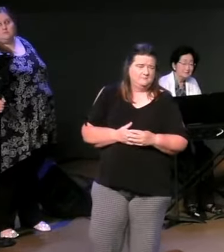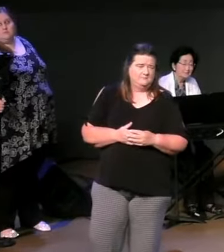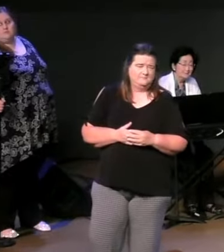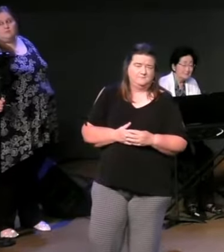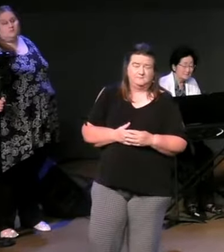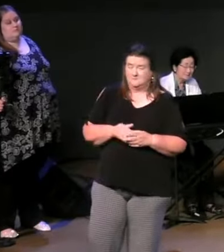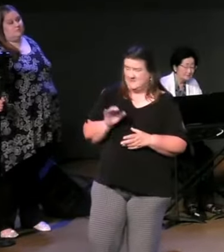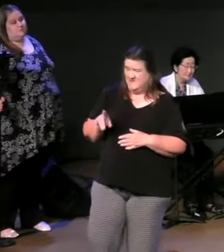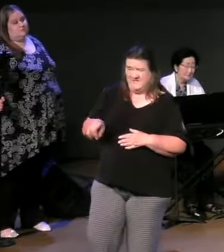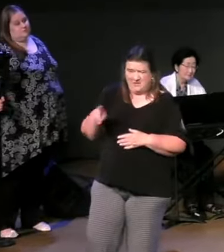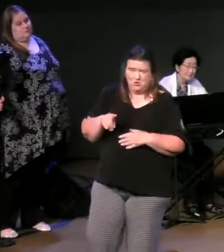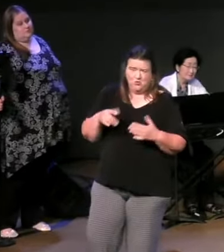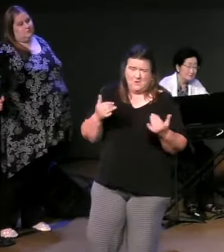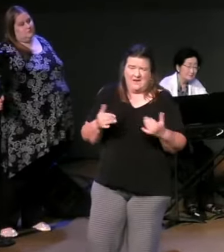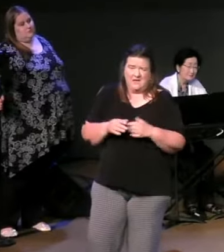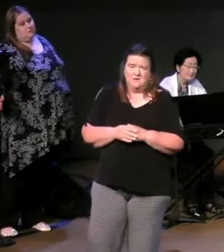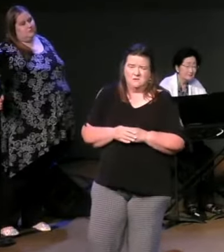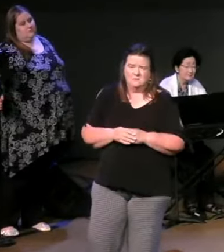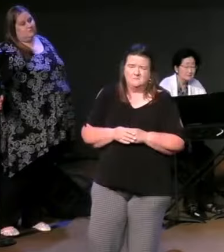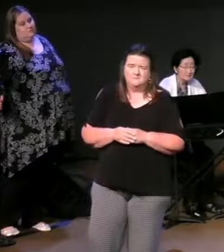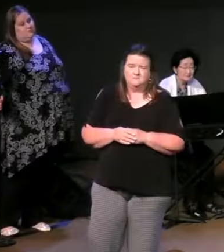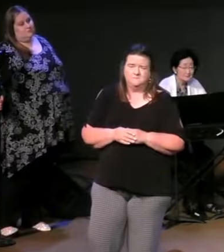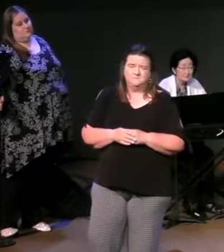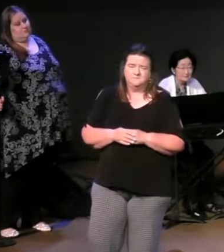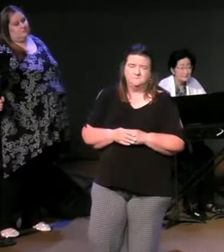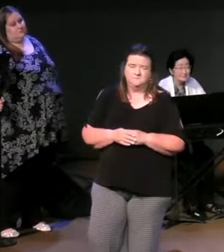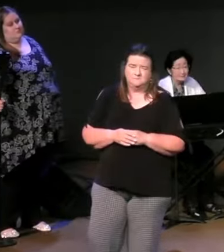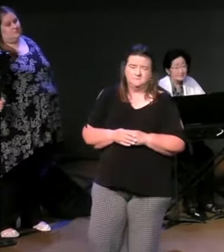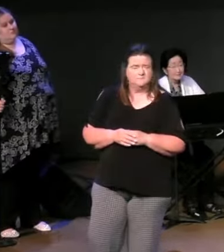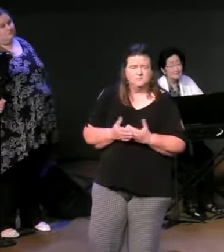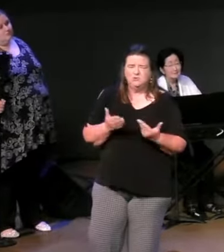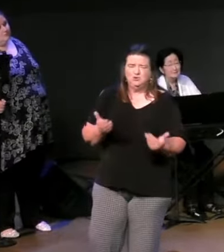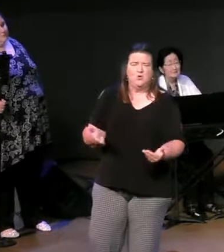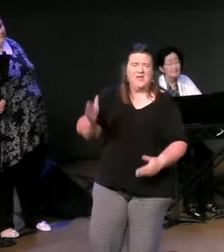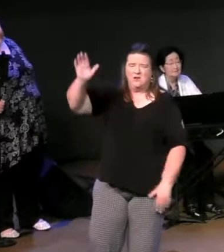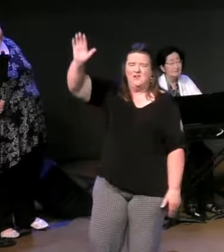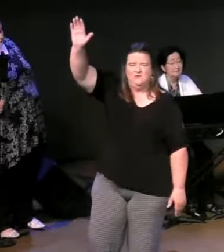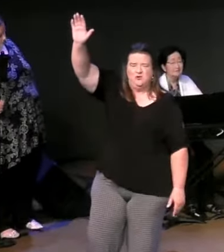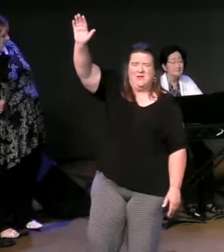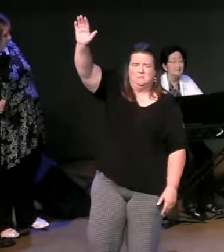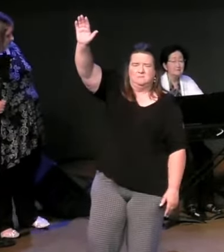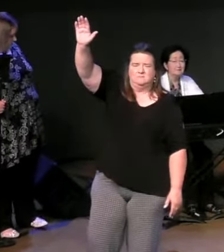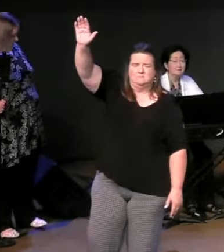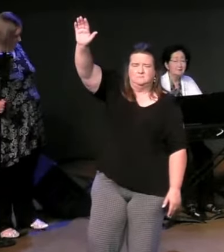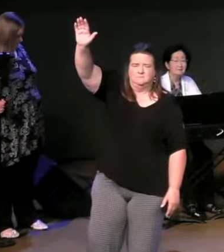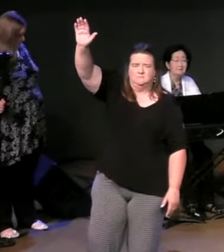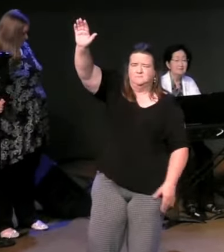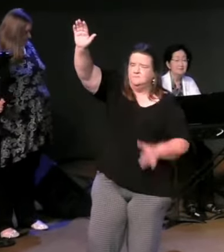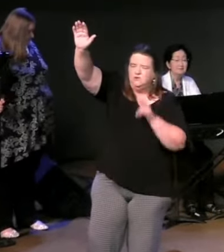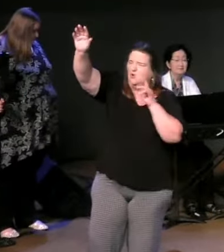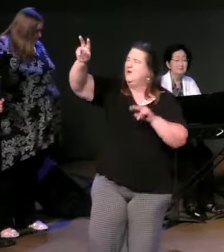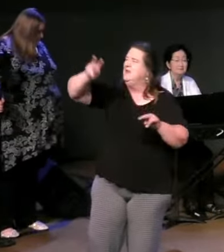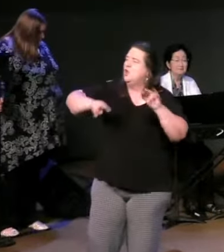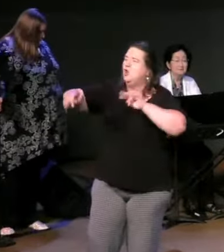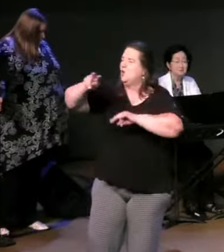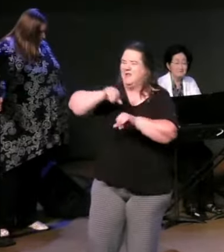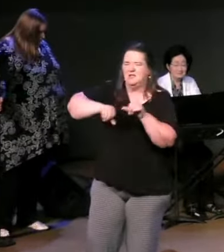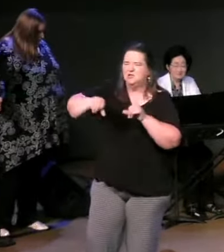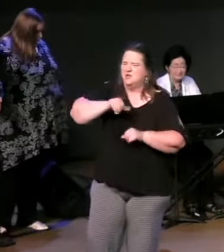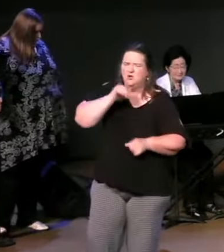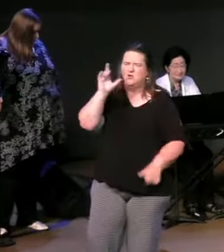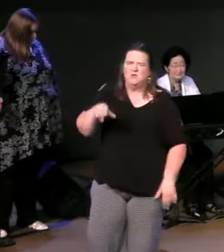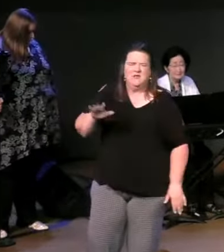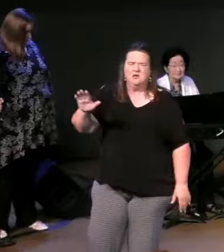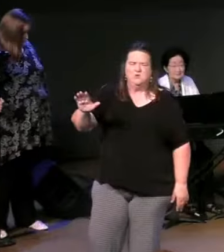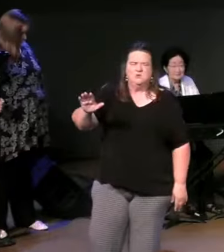If that's you right now, would you just lift your hand? There's no need to look around or do